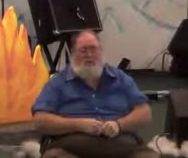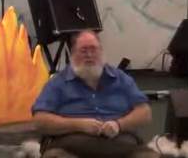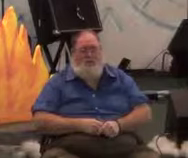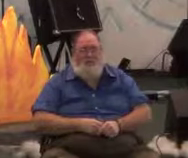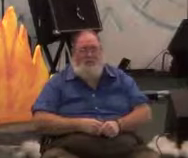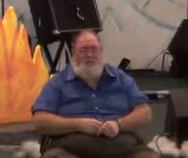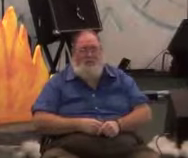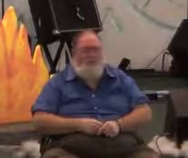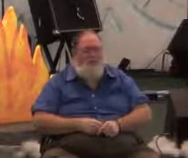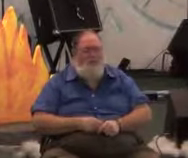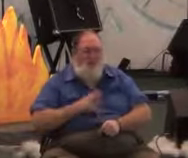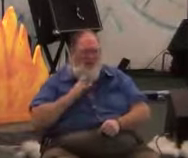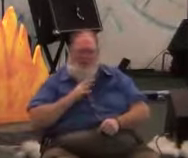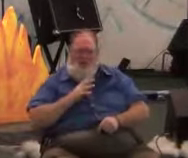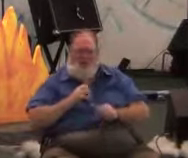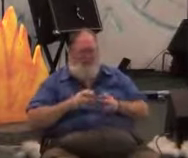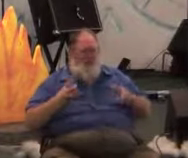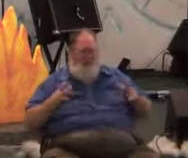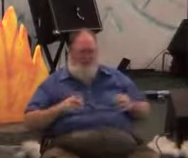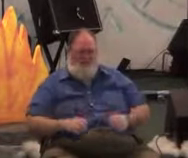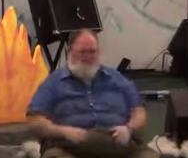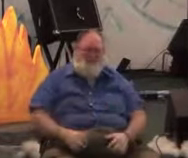Man, there's a bunch of squirming.